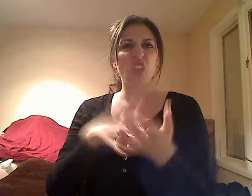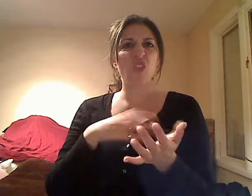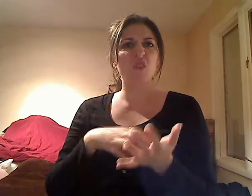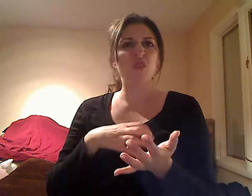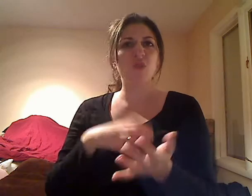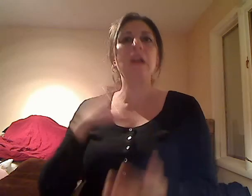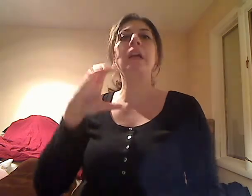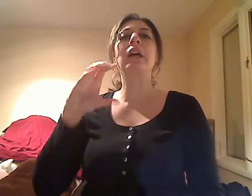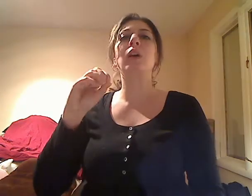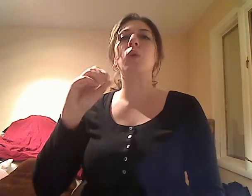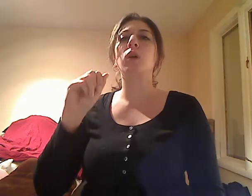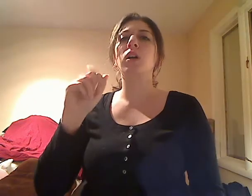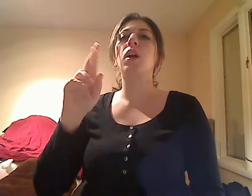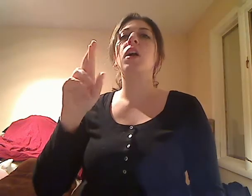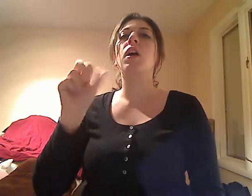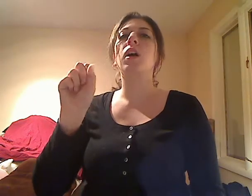Jessica? You spell birth.